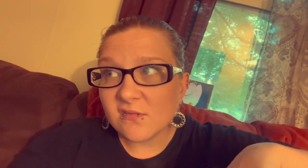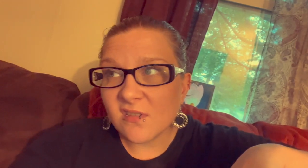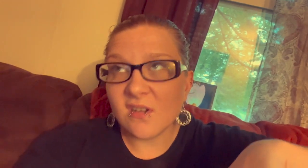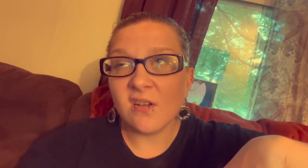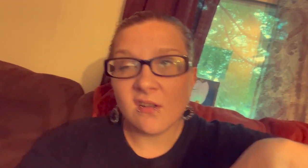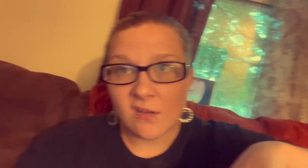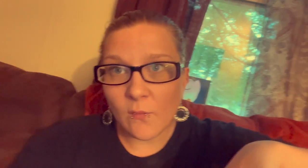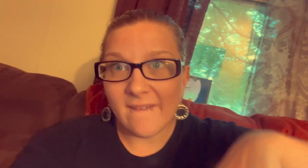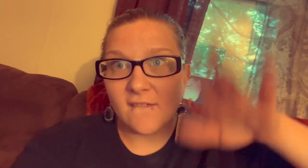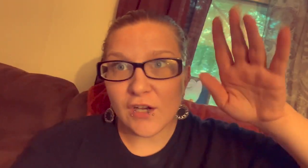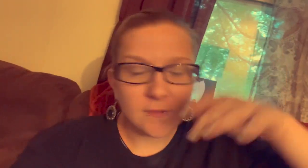Ugh, whatever.